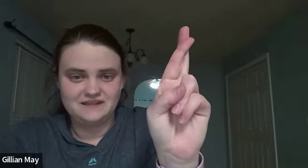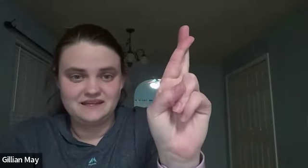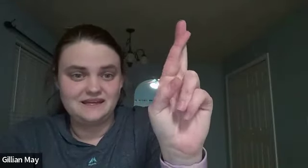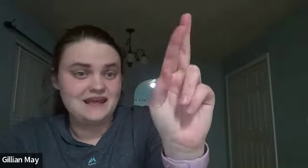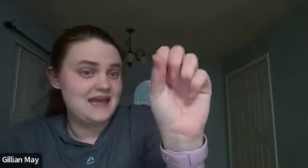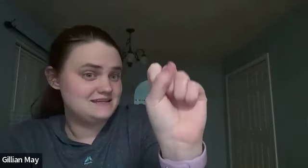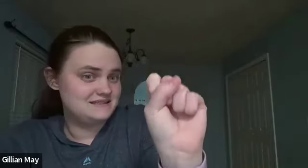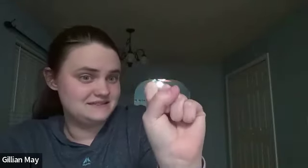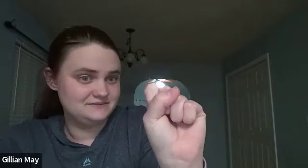Then S.